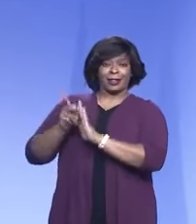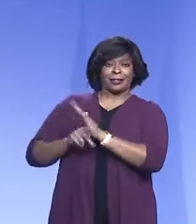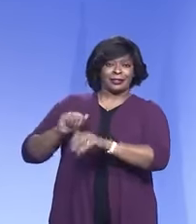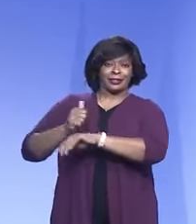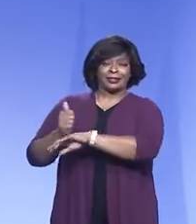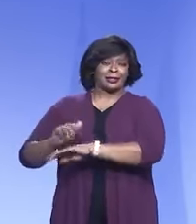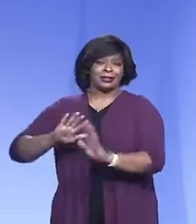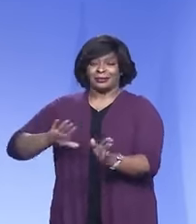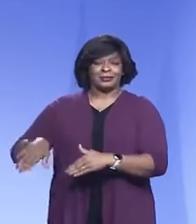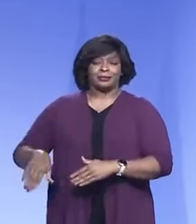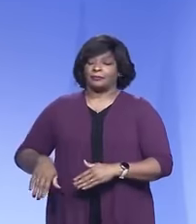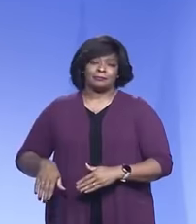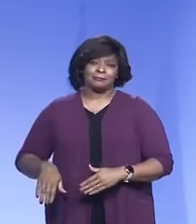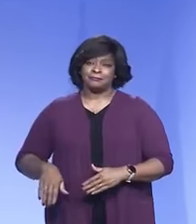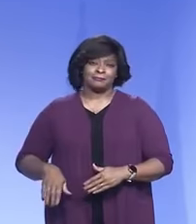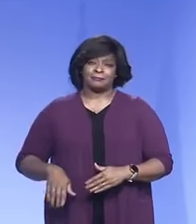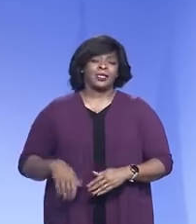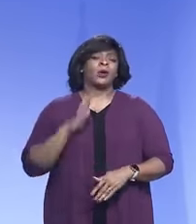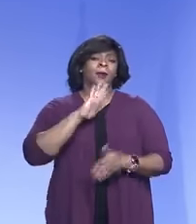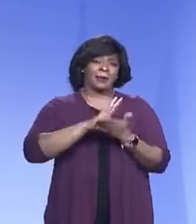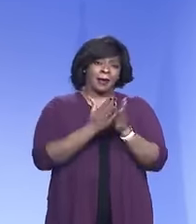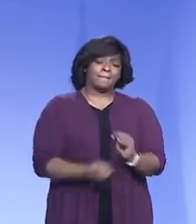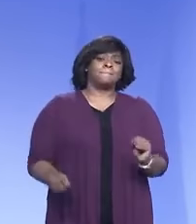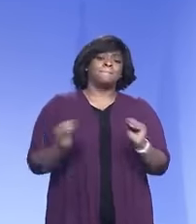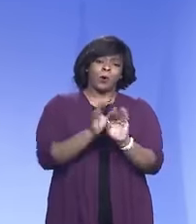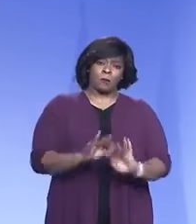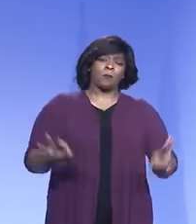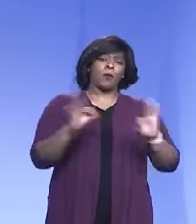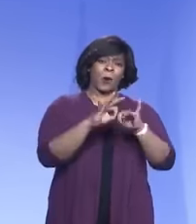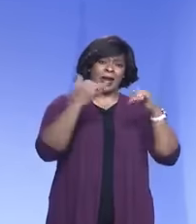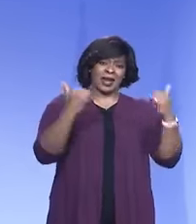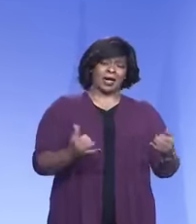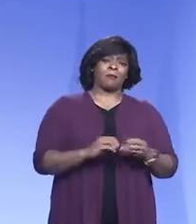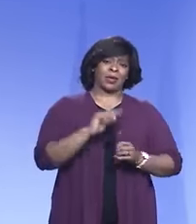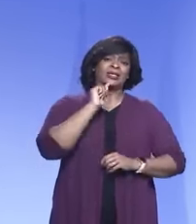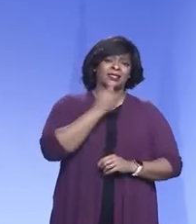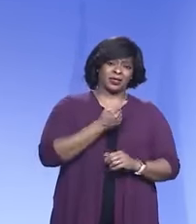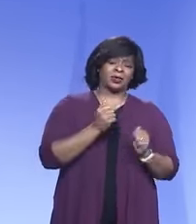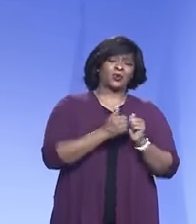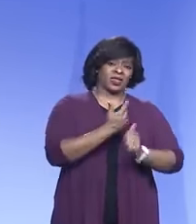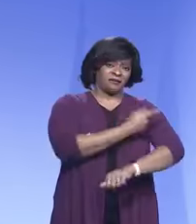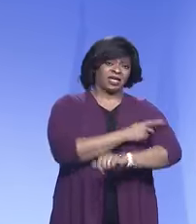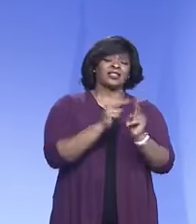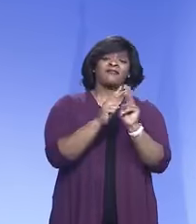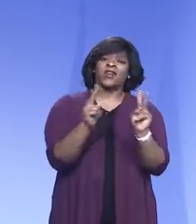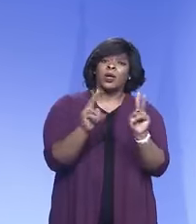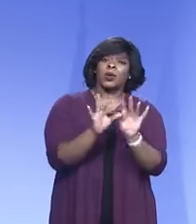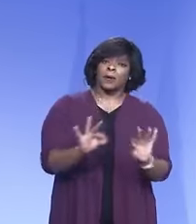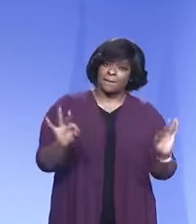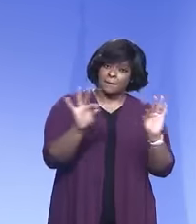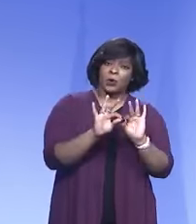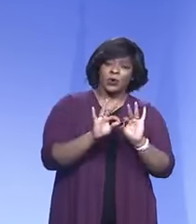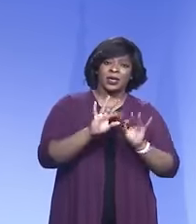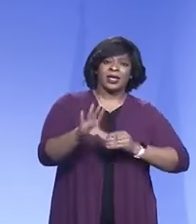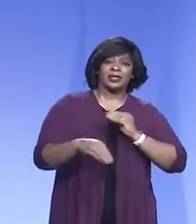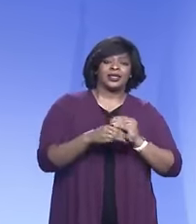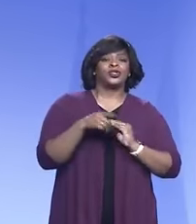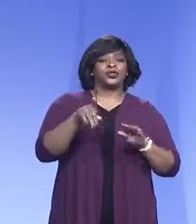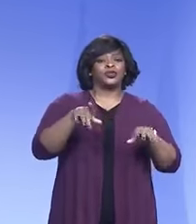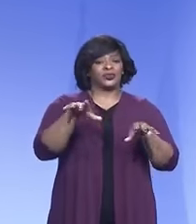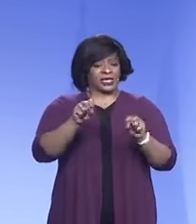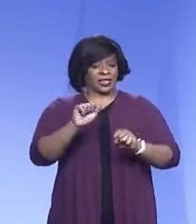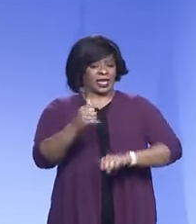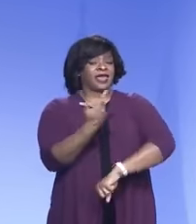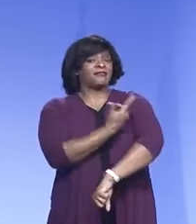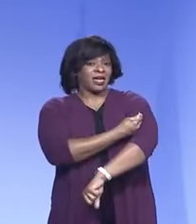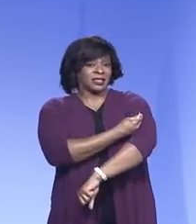place. Matter of fact, it was going to become more important, very important, that in addition that you get the